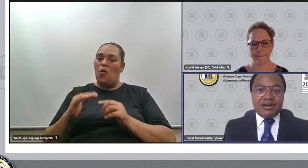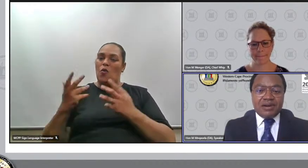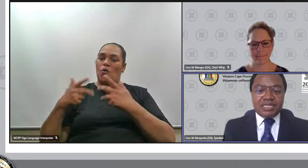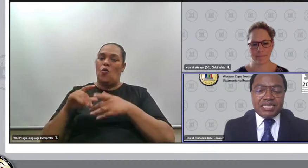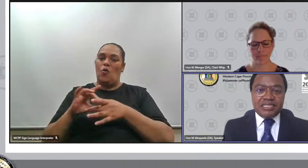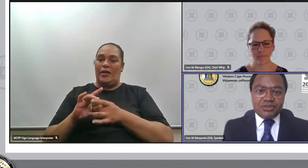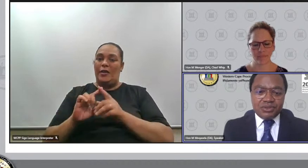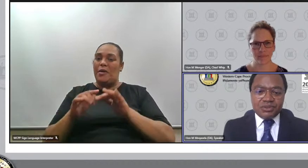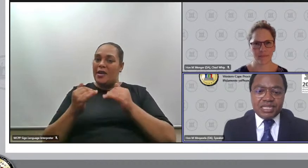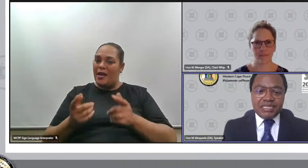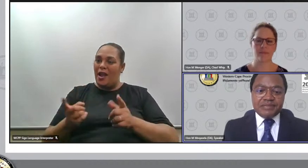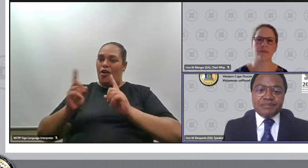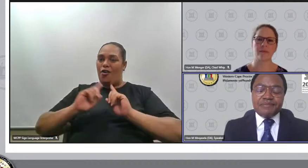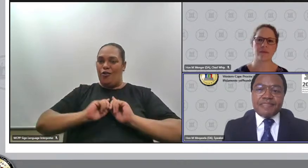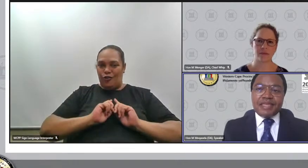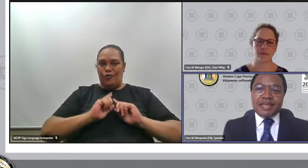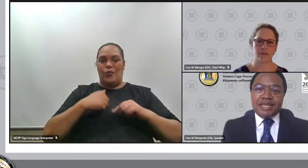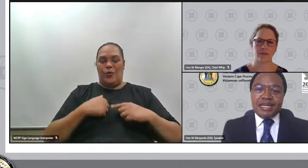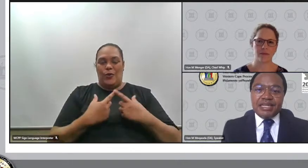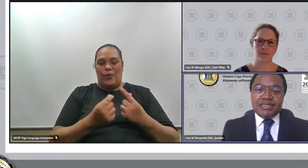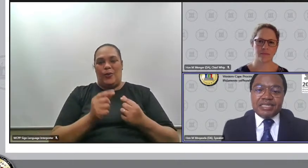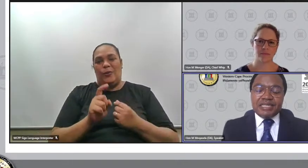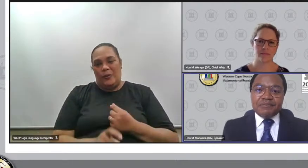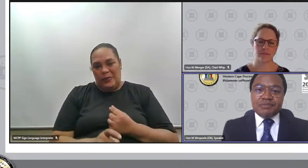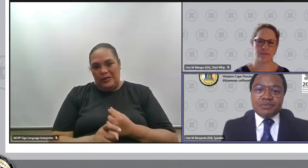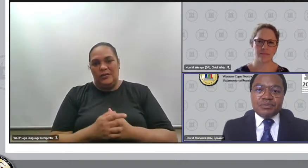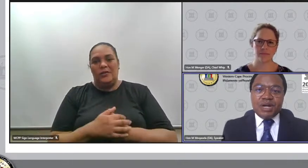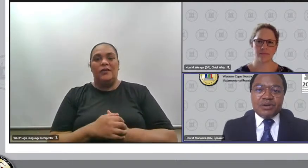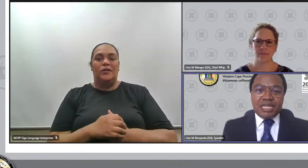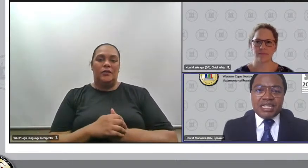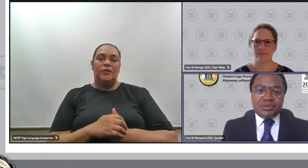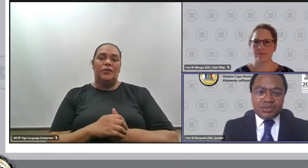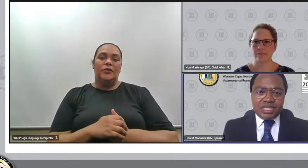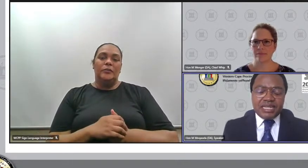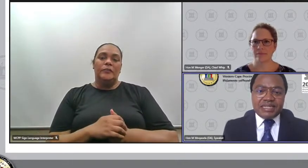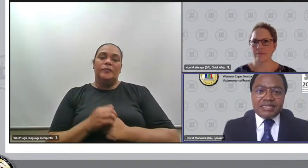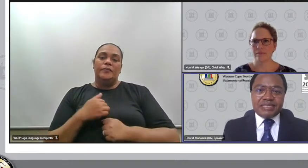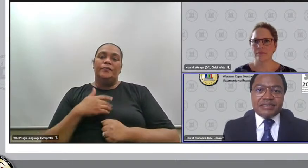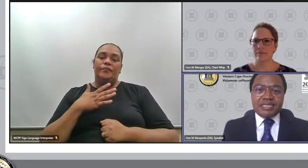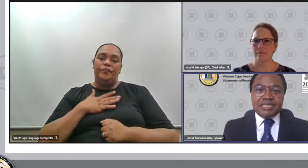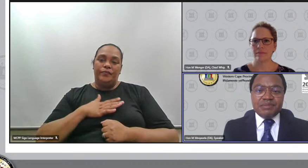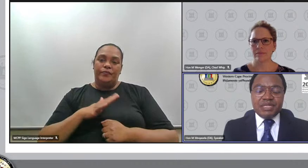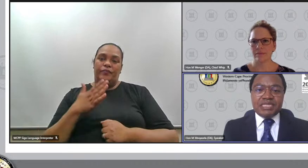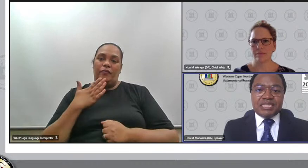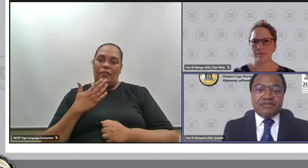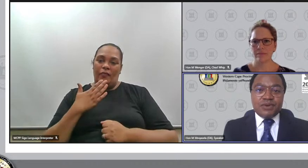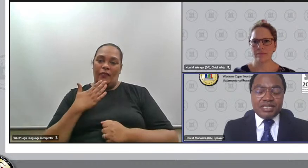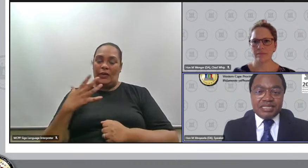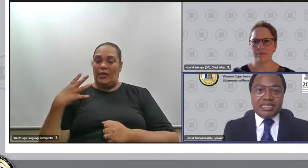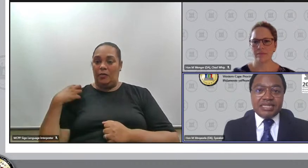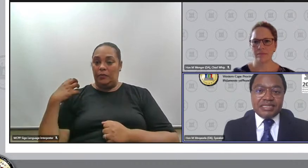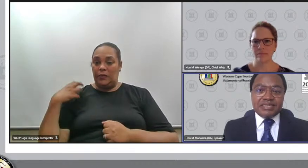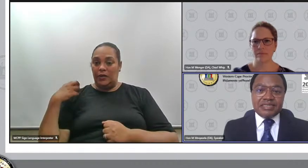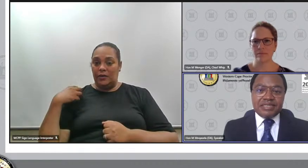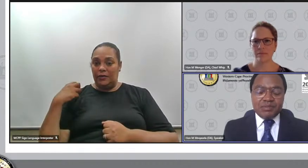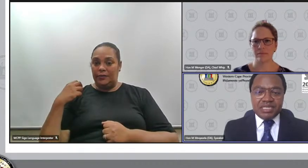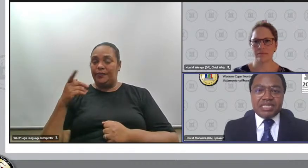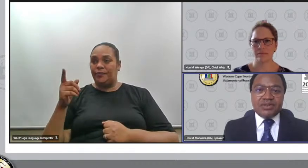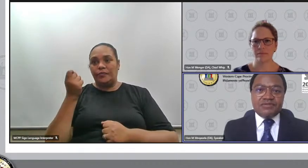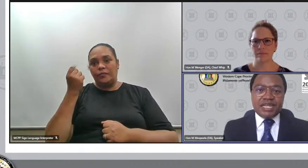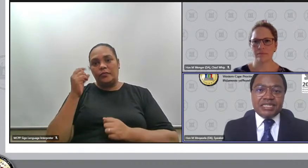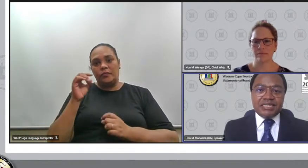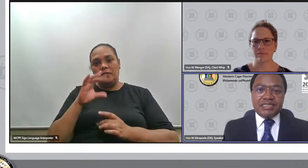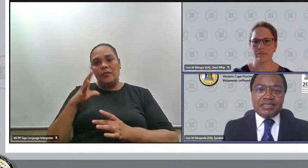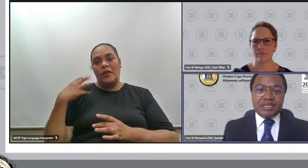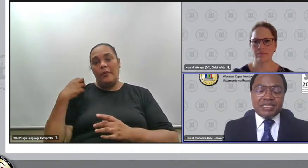it is now our turn to do that. And I would like to thank the Minister for Understanding, the